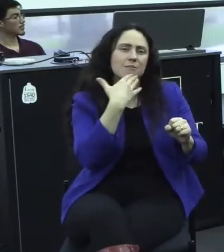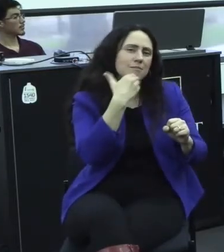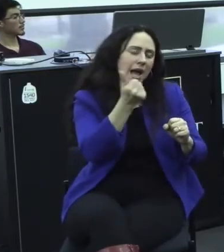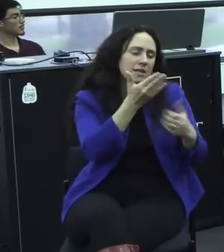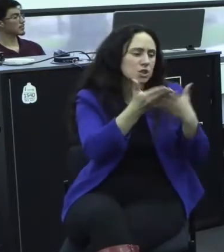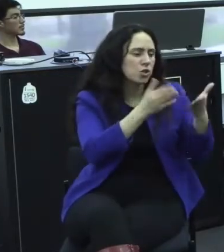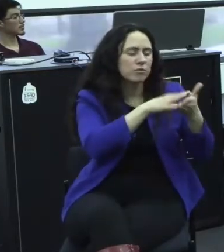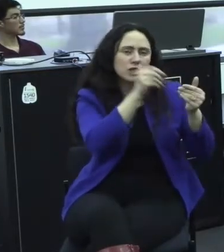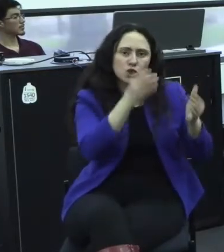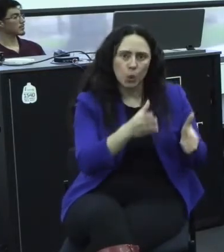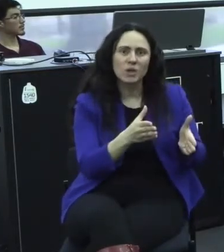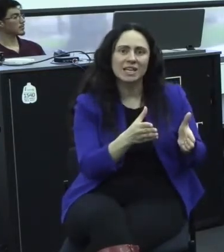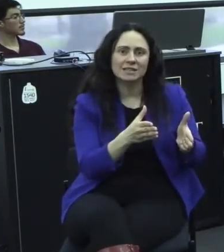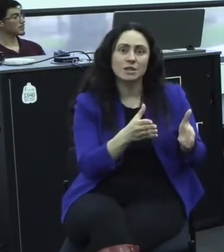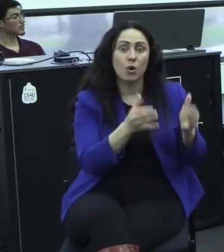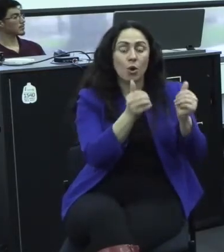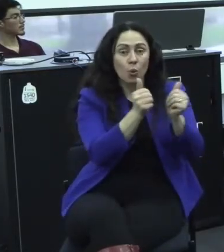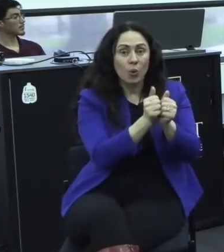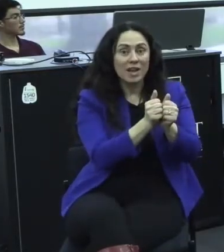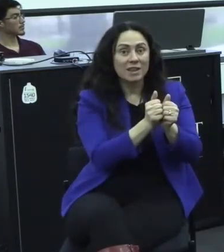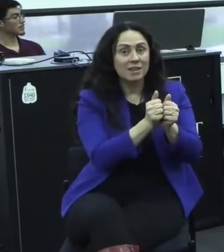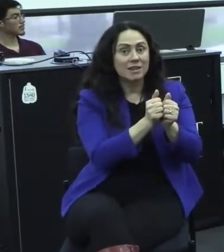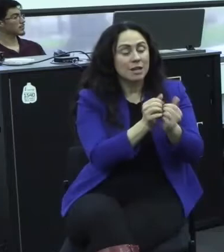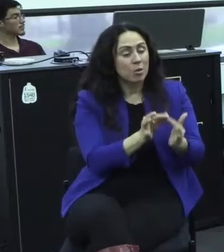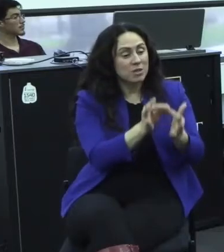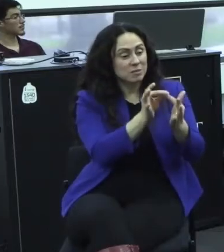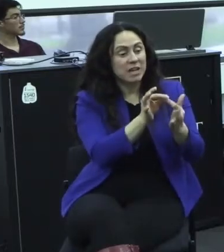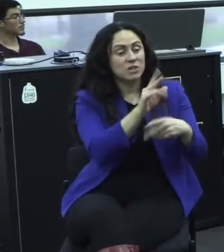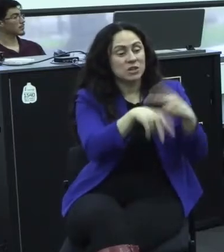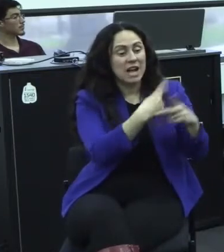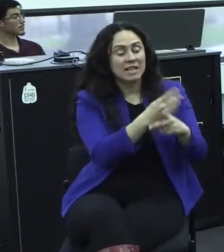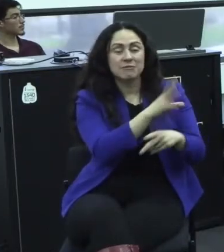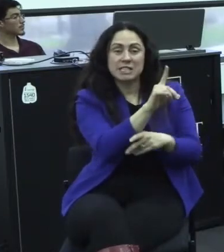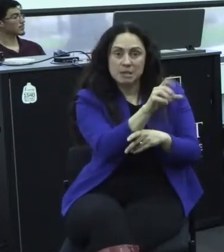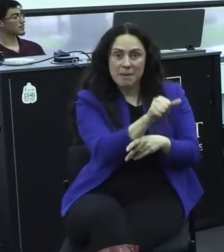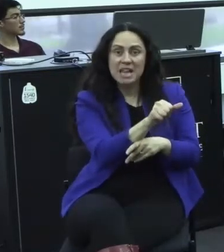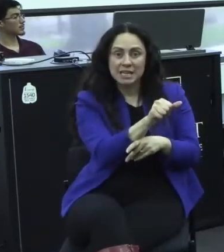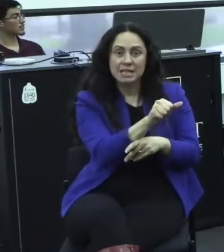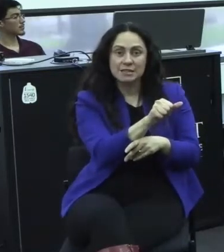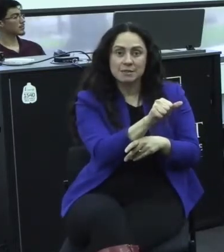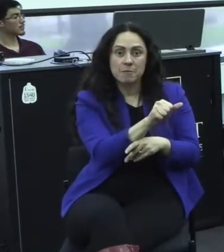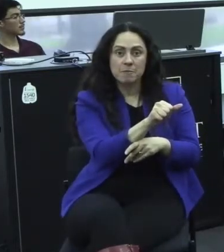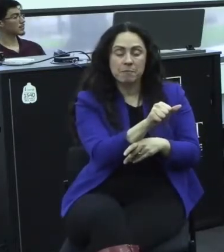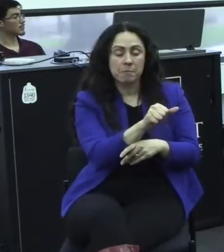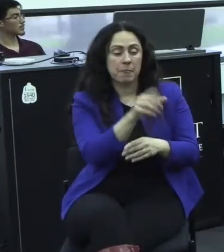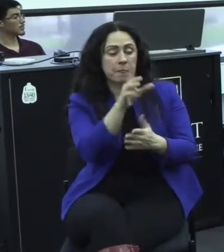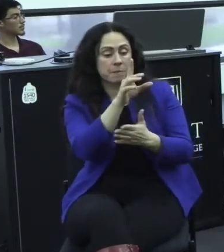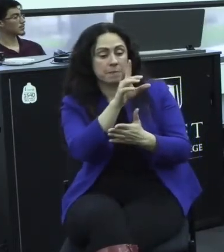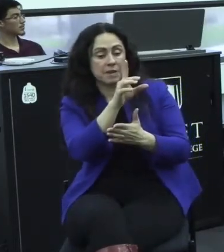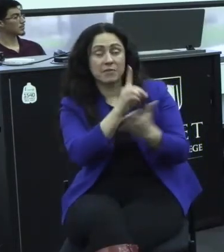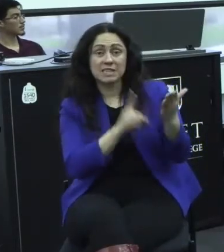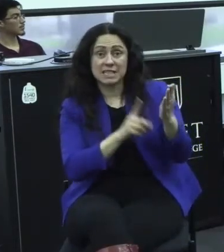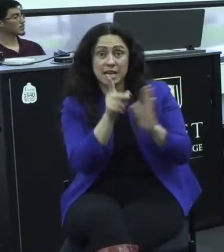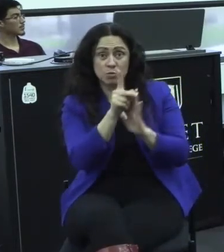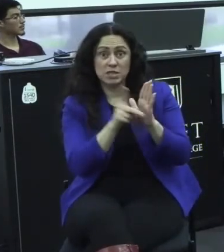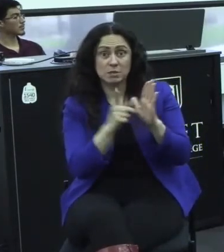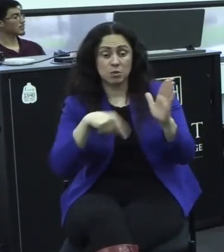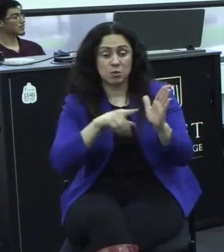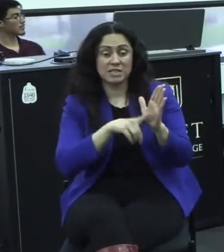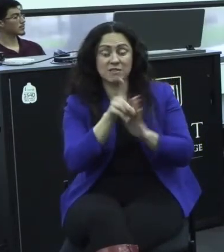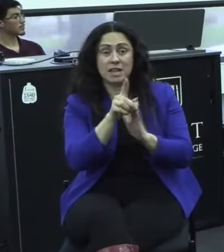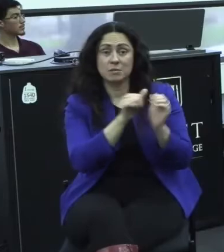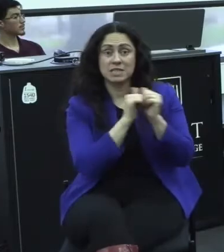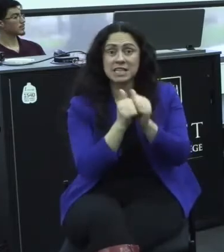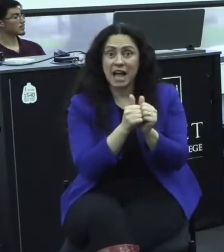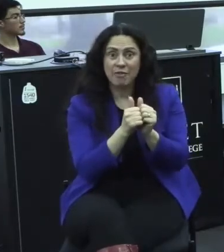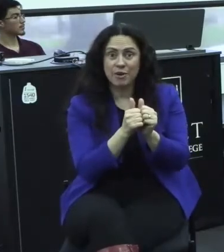serve students with these kinds of disabilities. And the design principles that we developed together